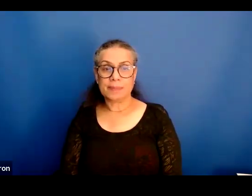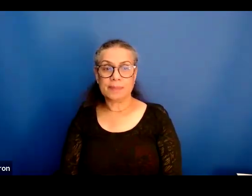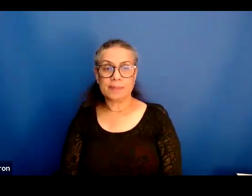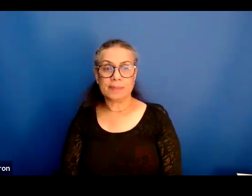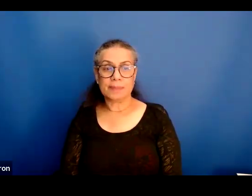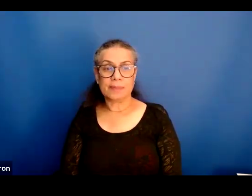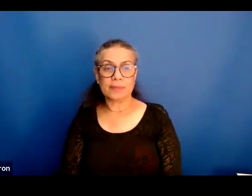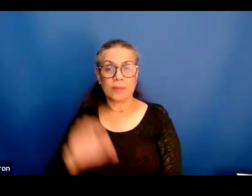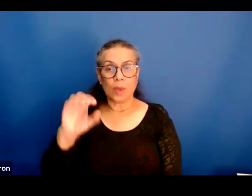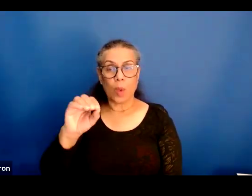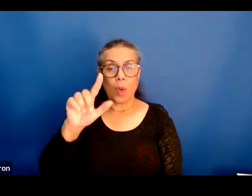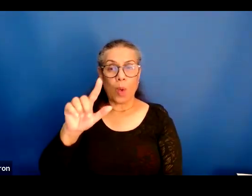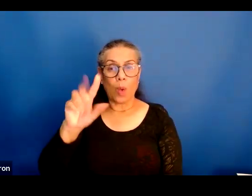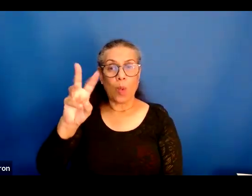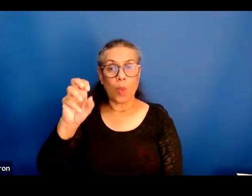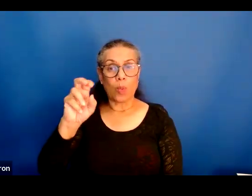Olwens George.